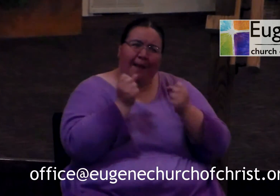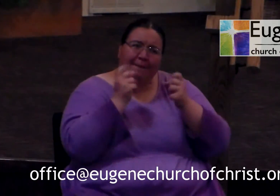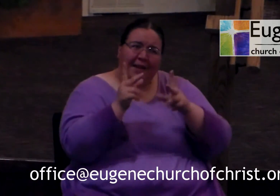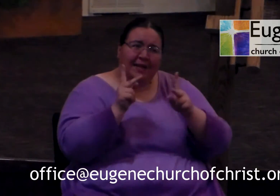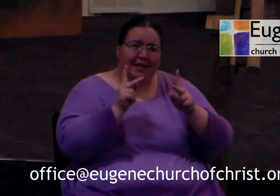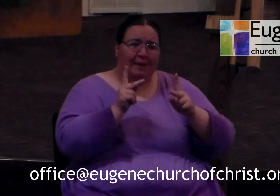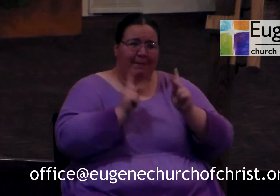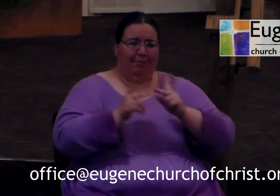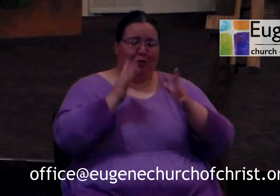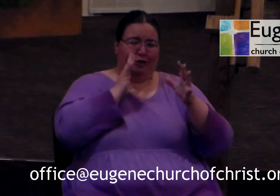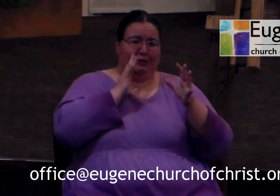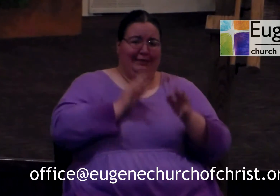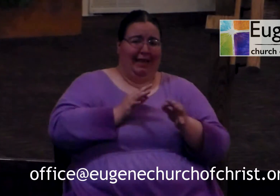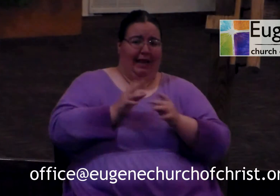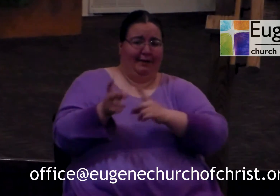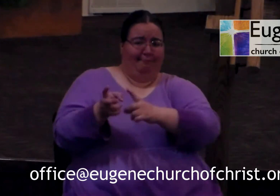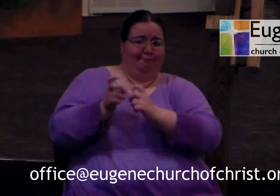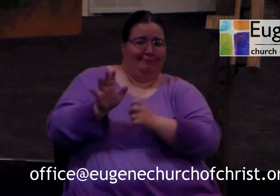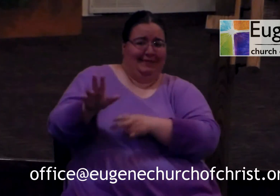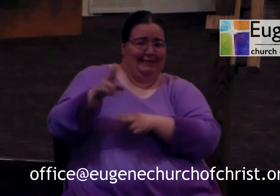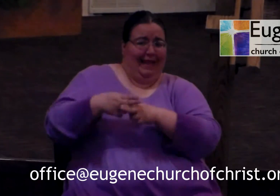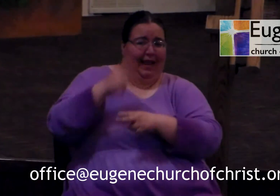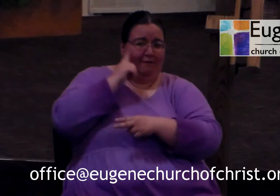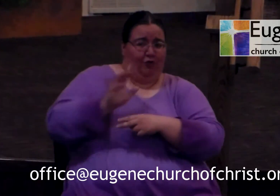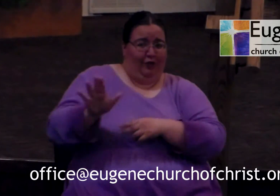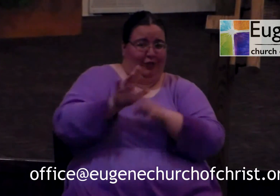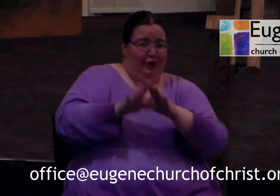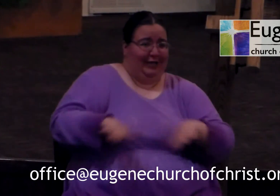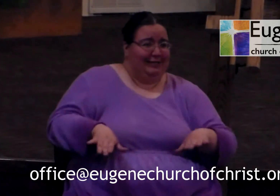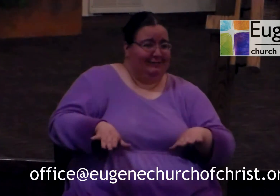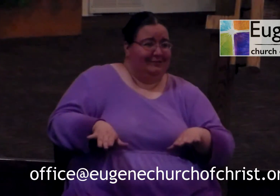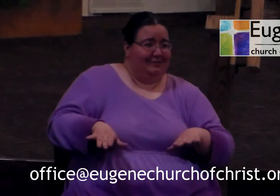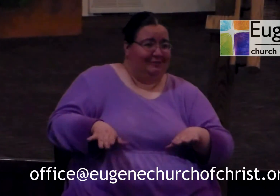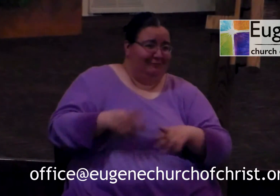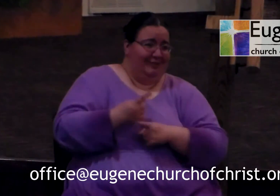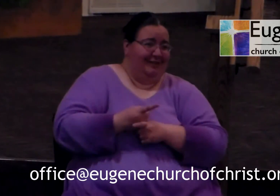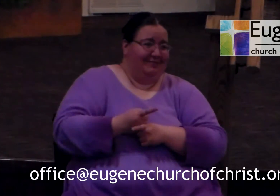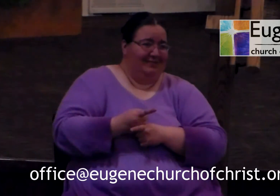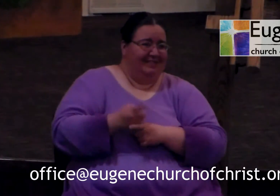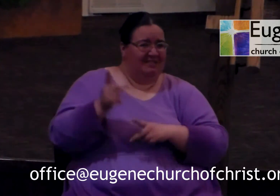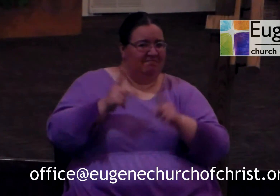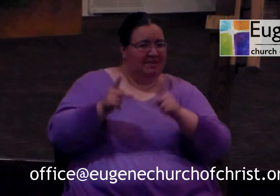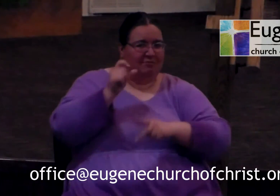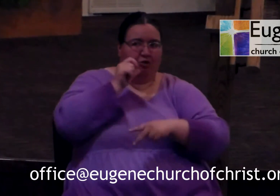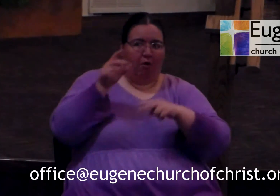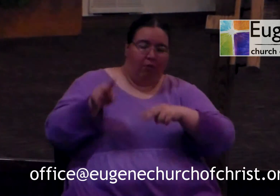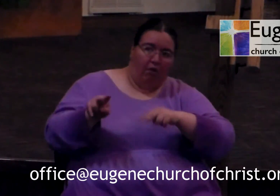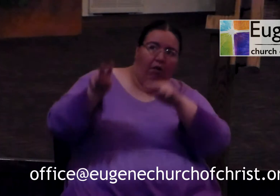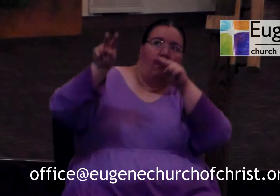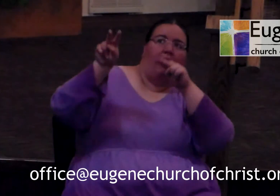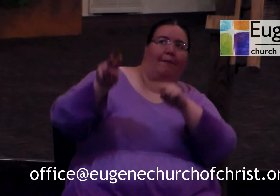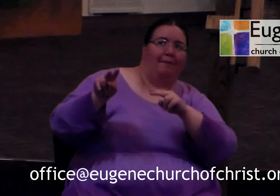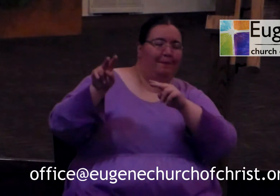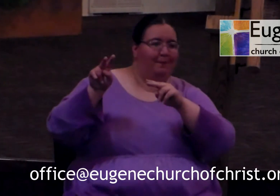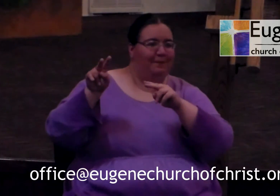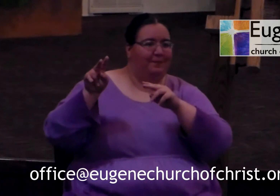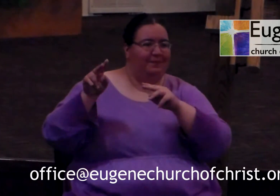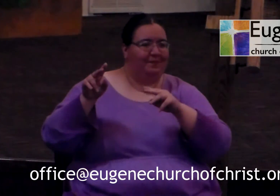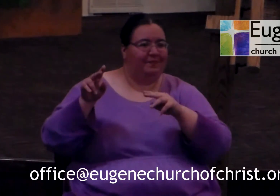Maybe some Beatles fans. But aside from that, not a lot of people naming their kids Judas nowadays, because he is the betrayer.